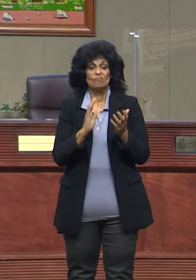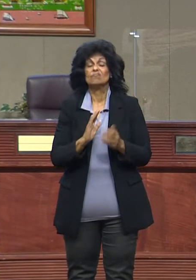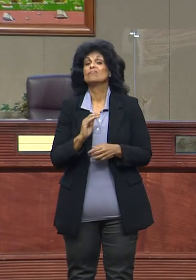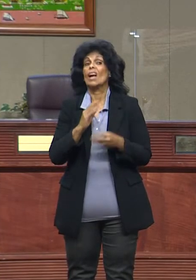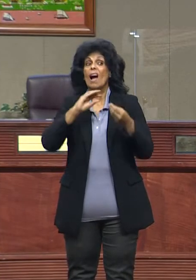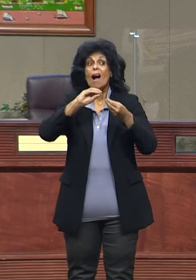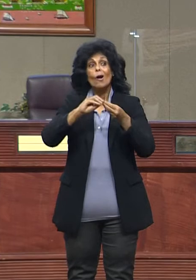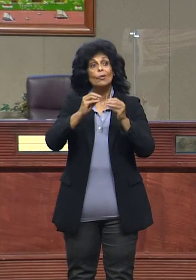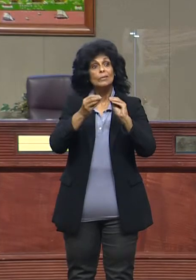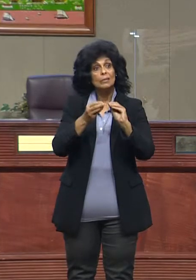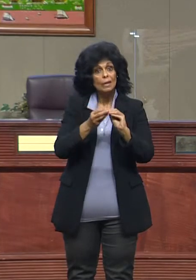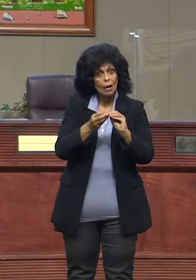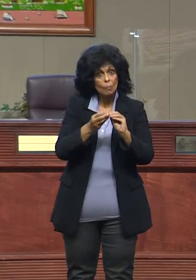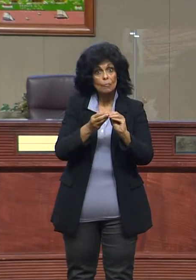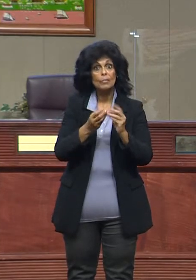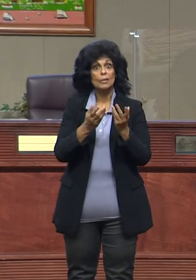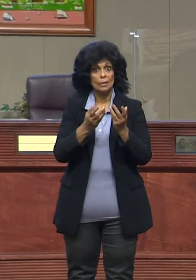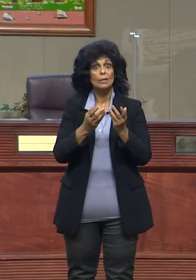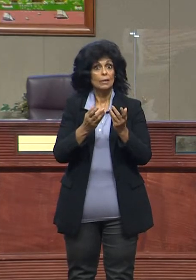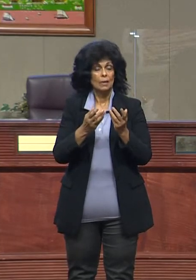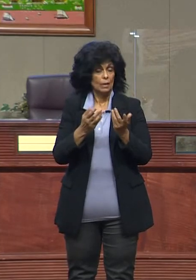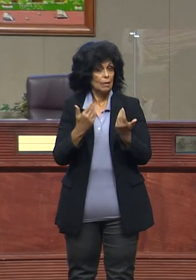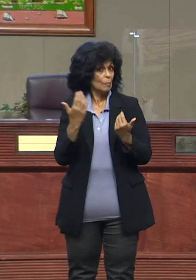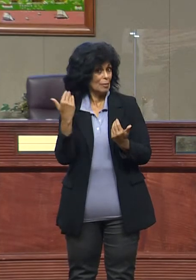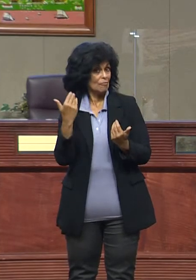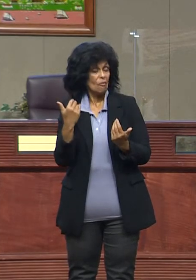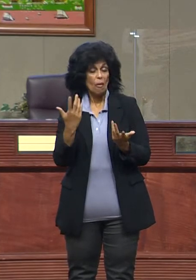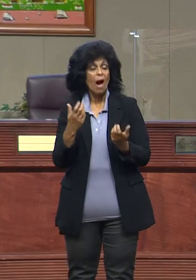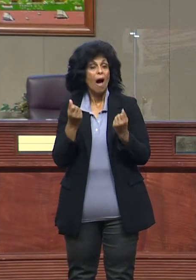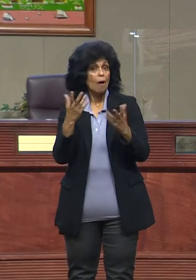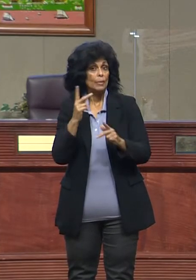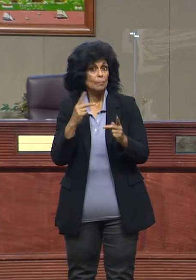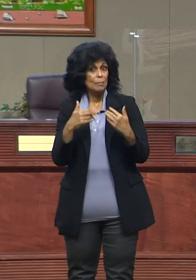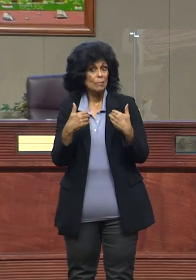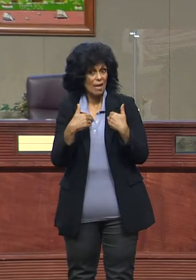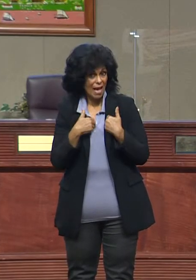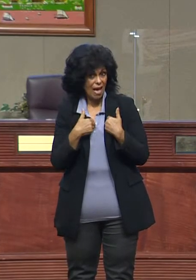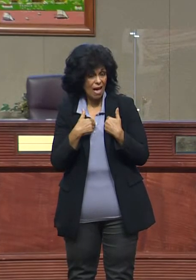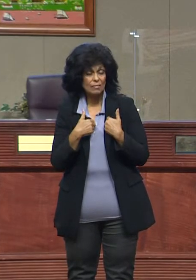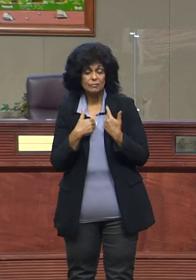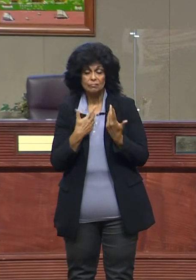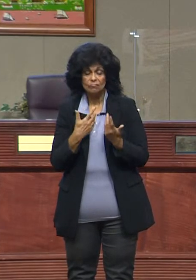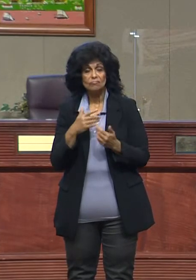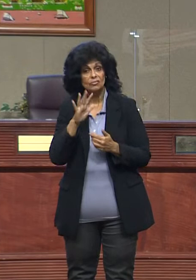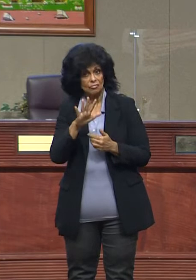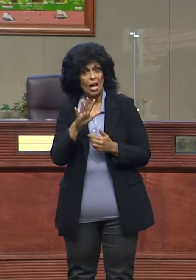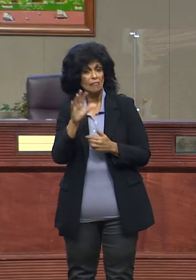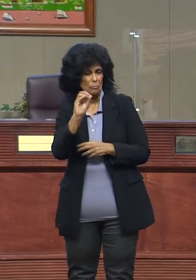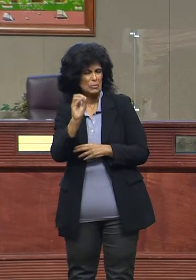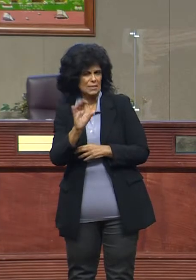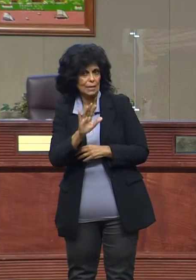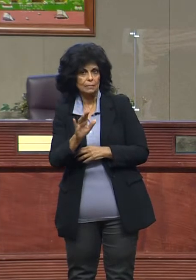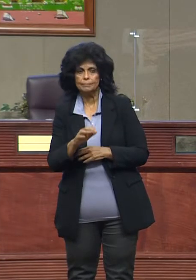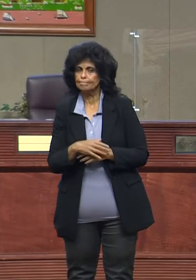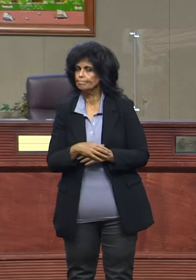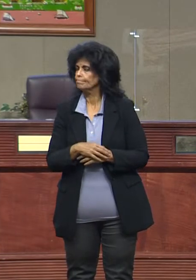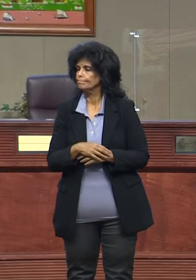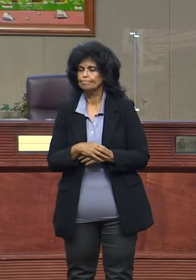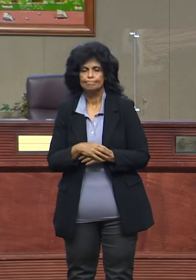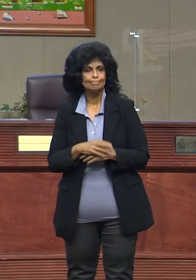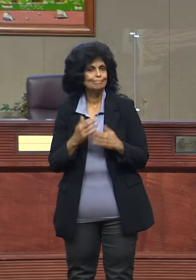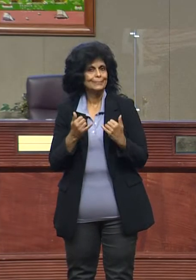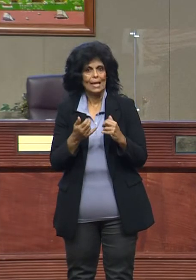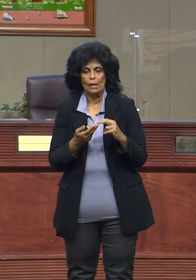direction. In mid-March, our 14-day positivity rate was around 5%. Today, it has inched